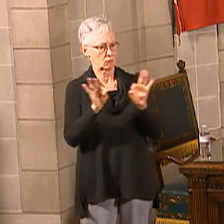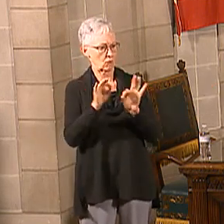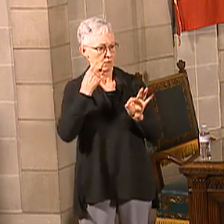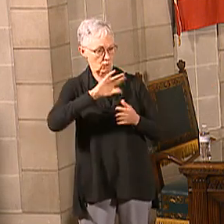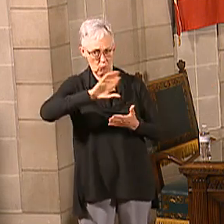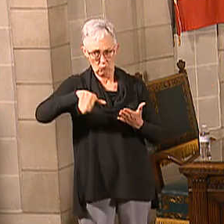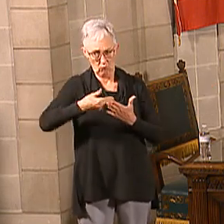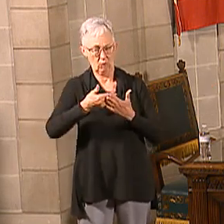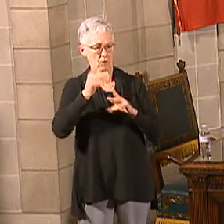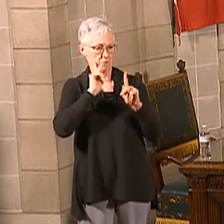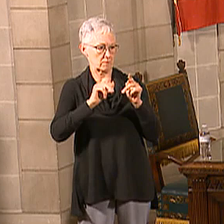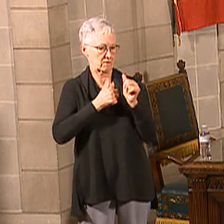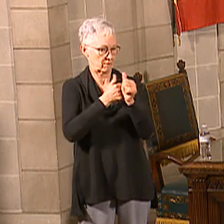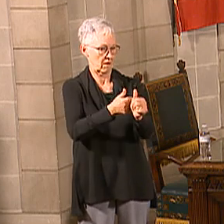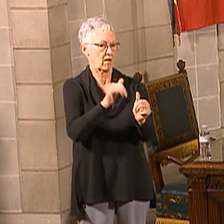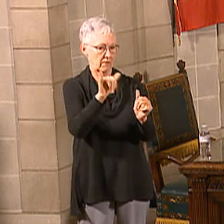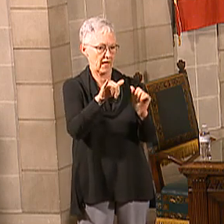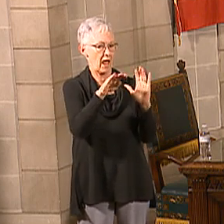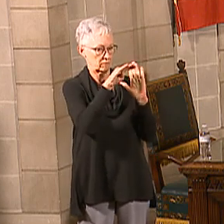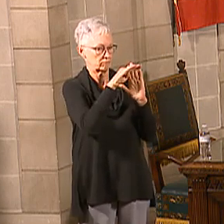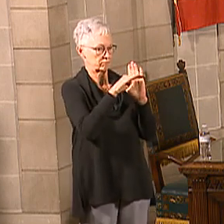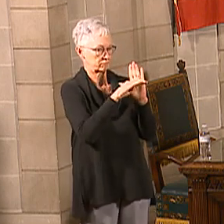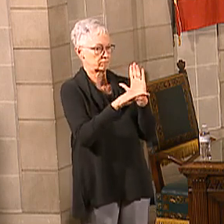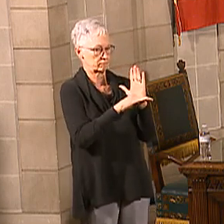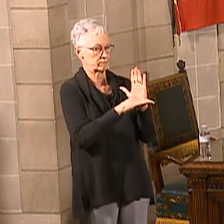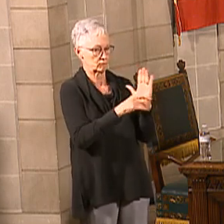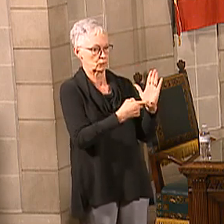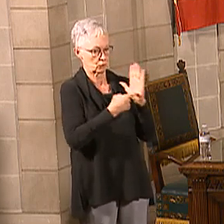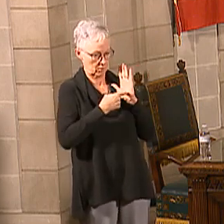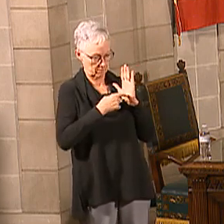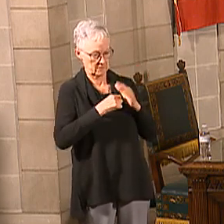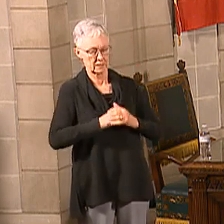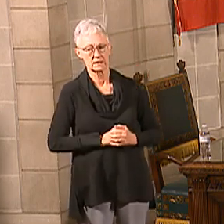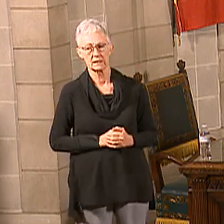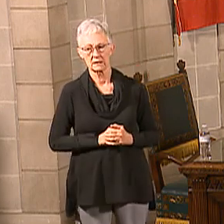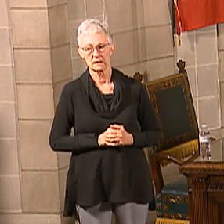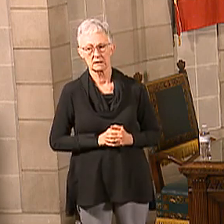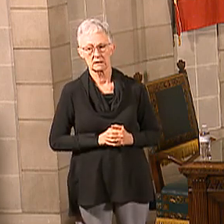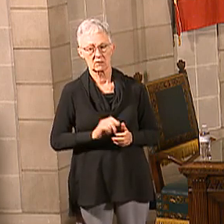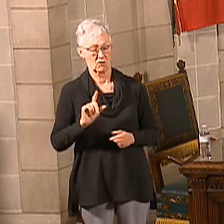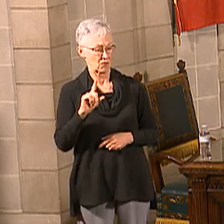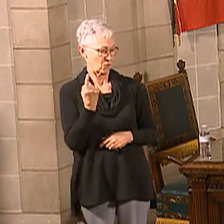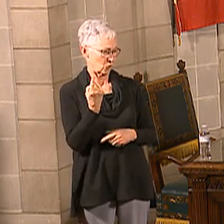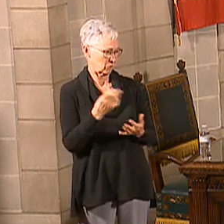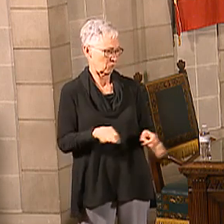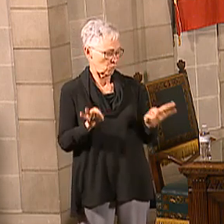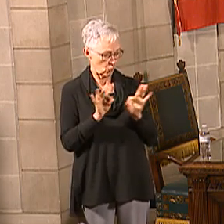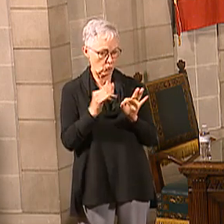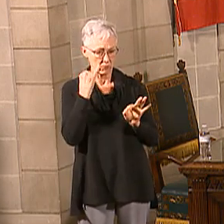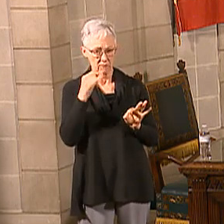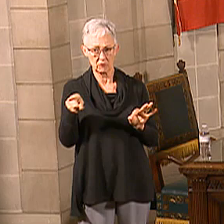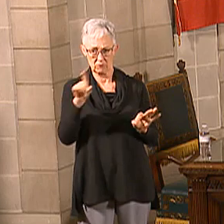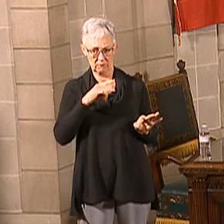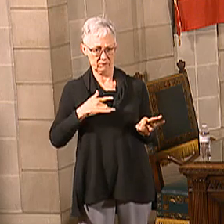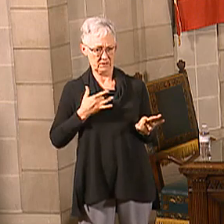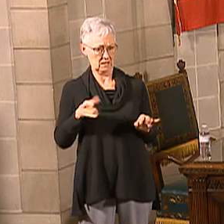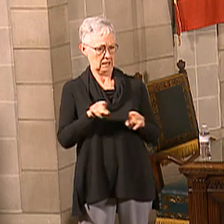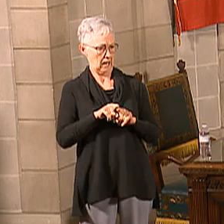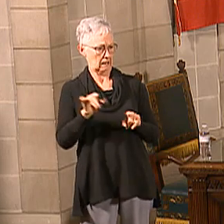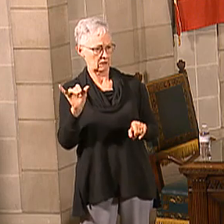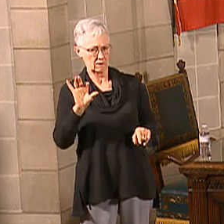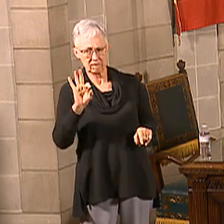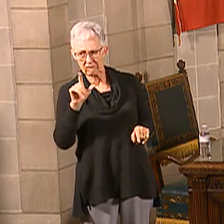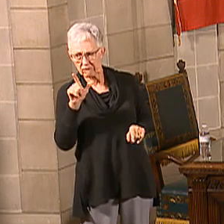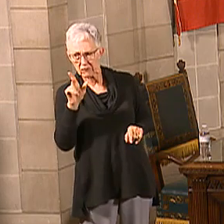do. First off, if you are having those flu-like symptoms, you've got the